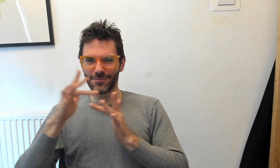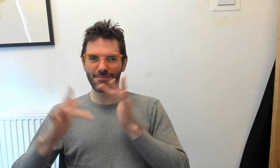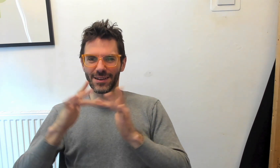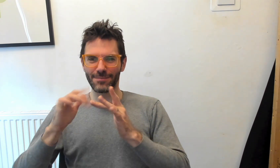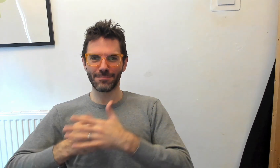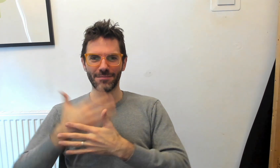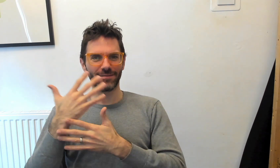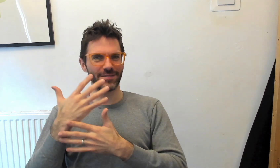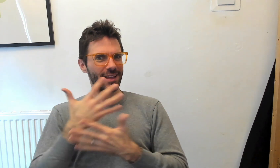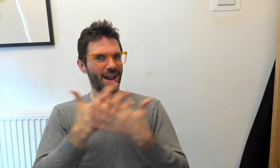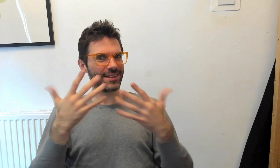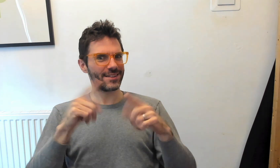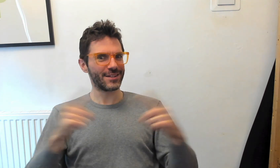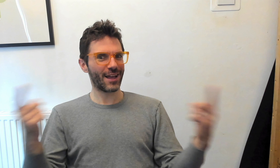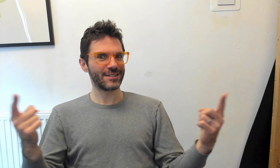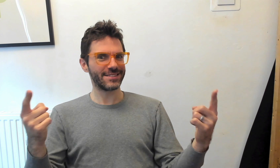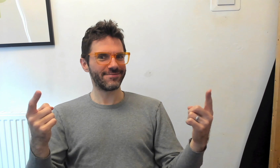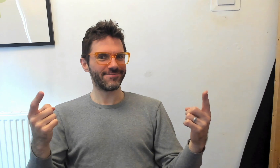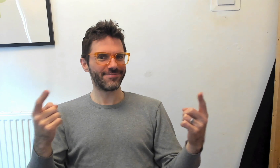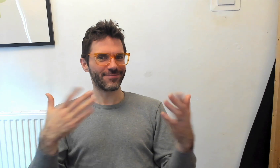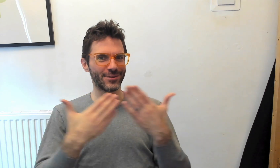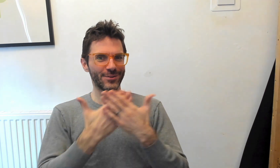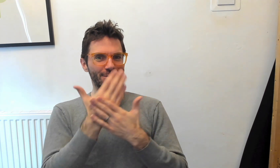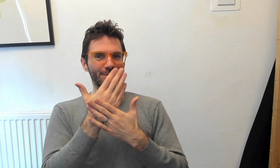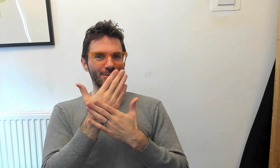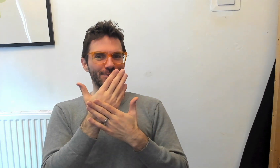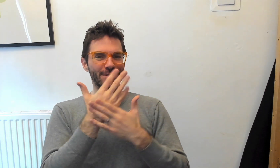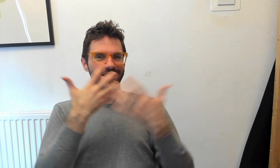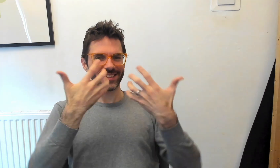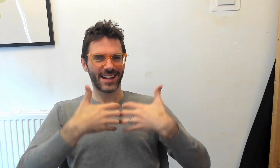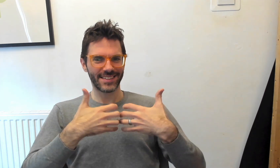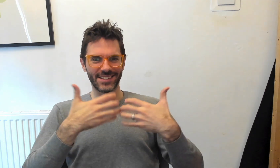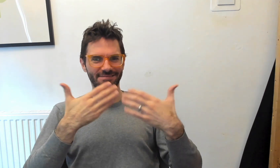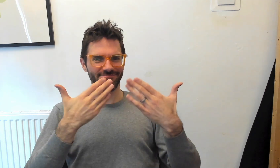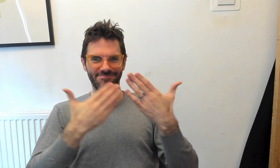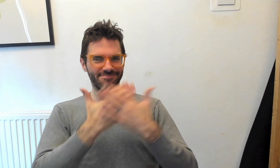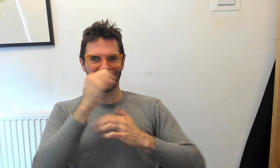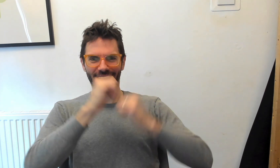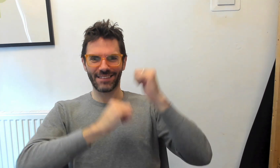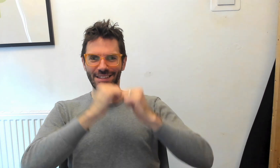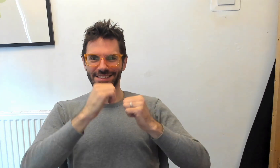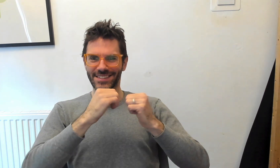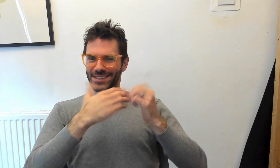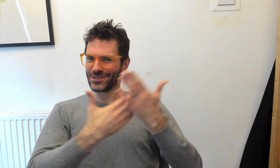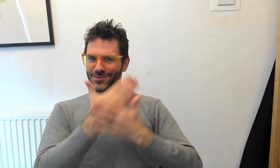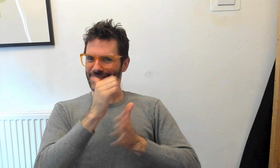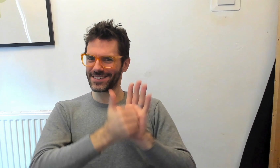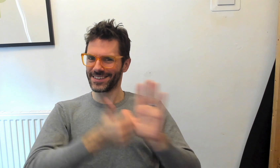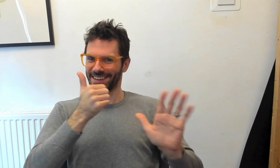website development. And this is new technology, new way of working, new infrastructure, and new